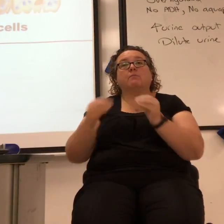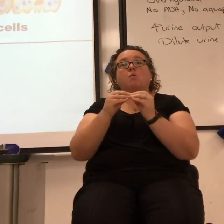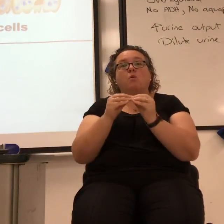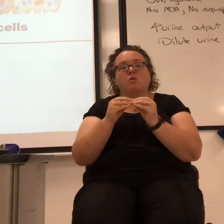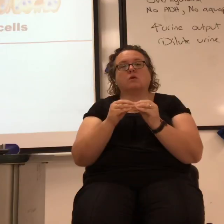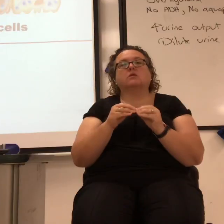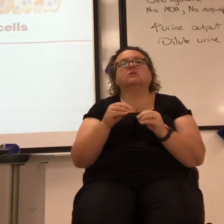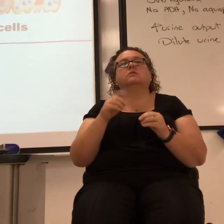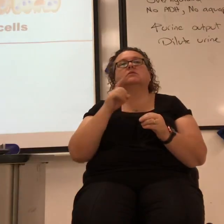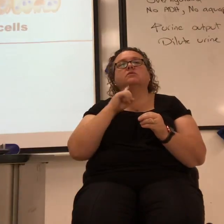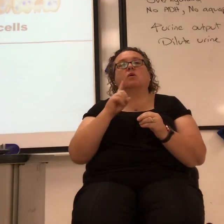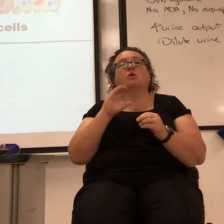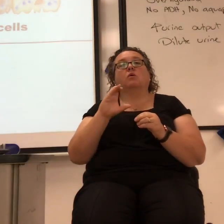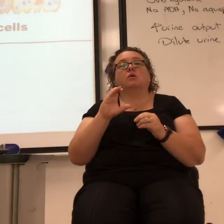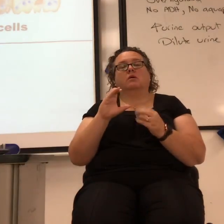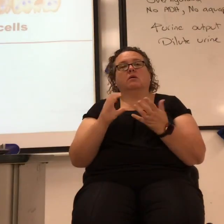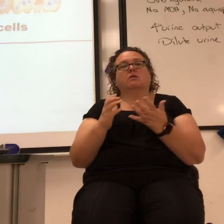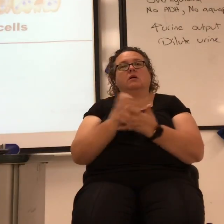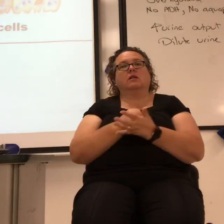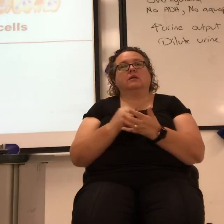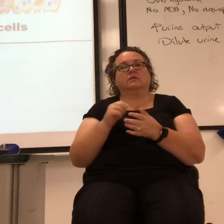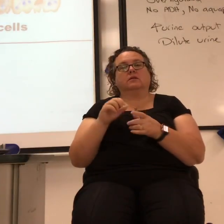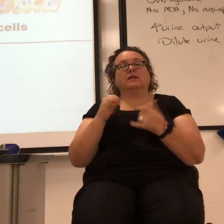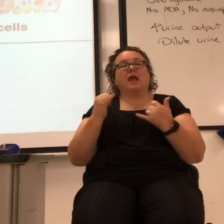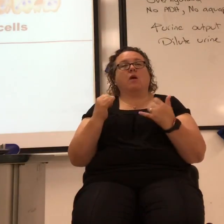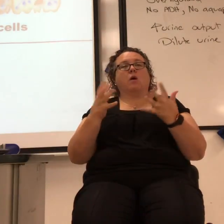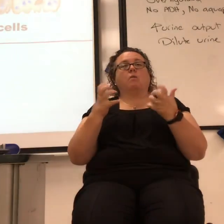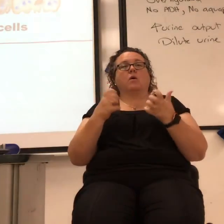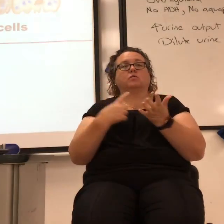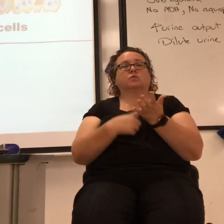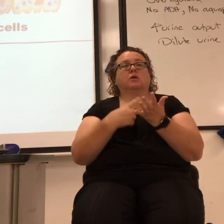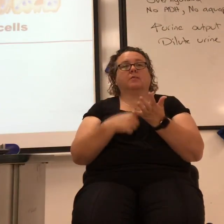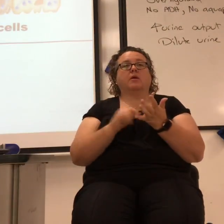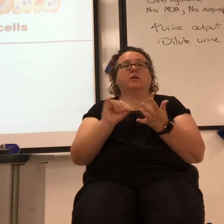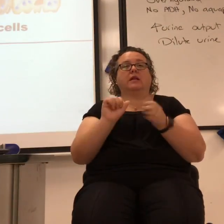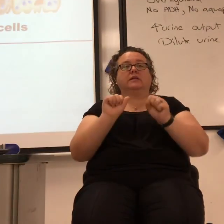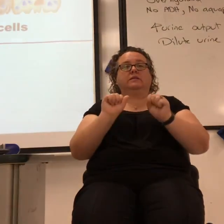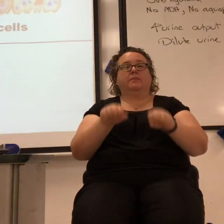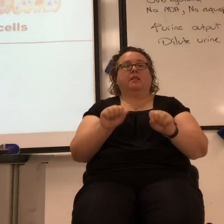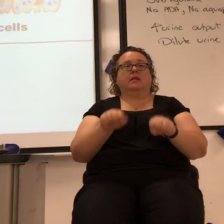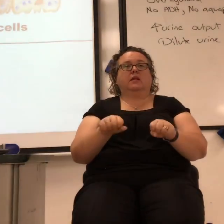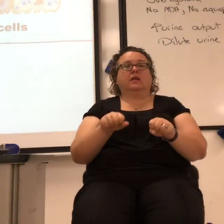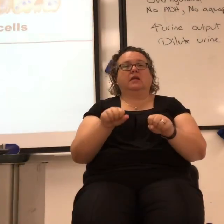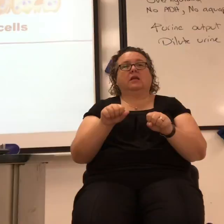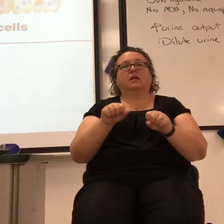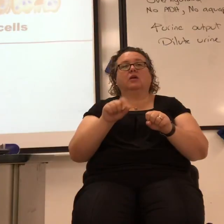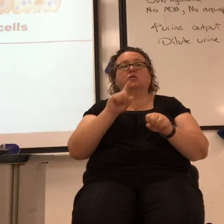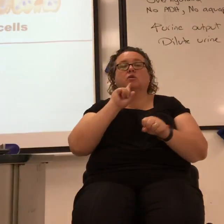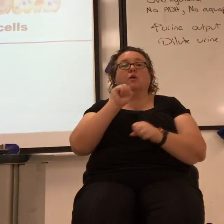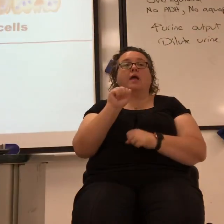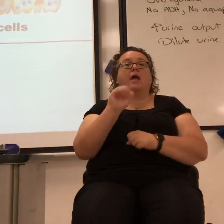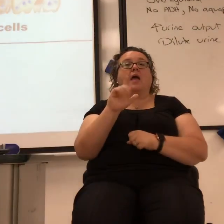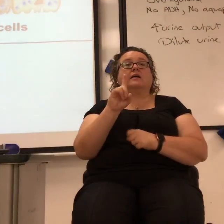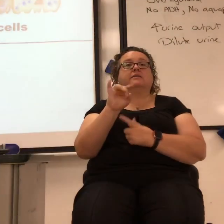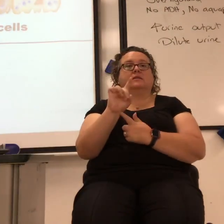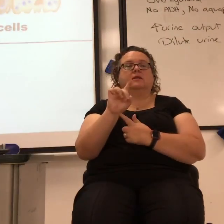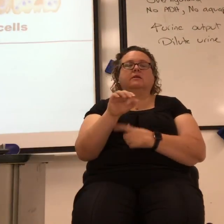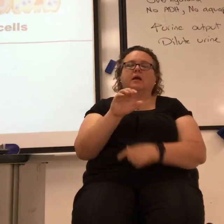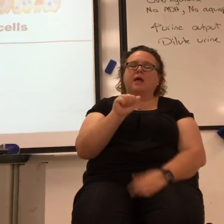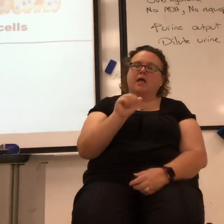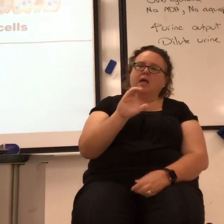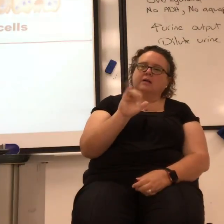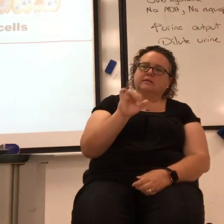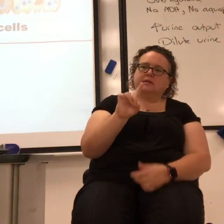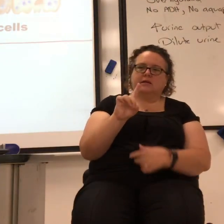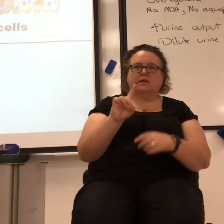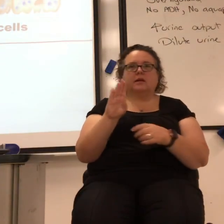duct over there because of the aquaporin thing. Now I want to talk about it in terms of its ability to do acid-base balance. And we already